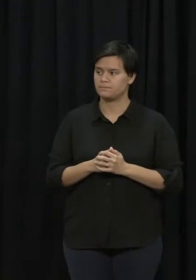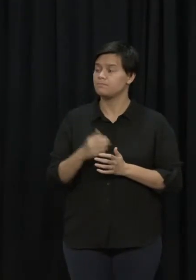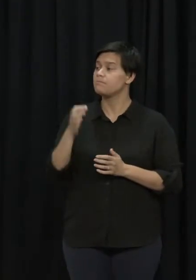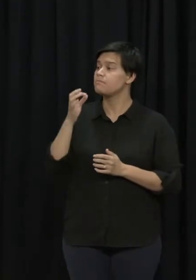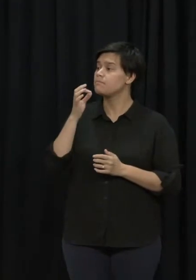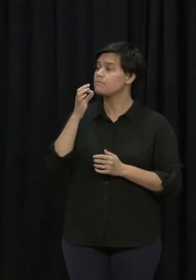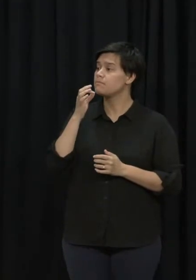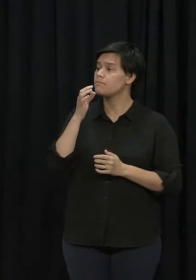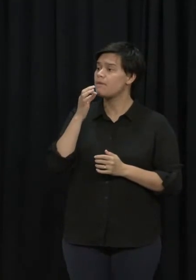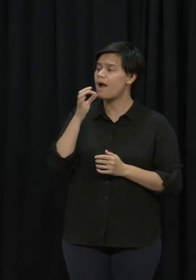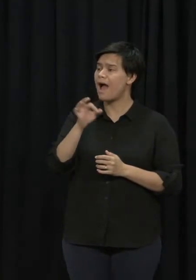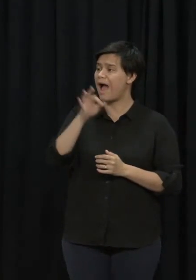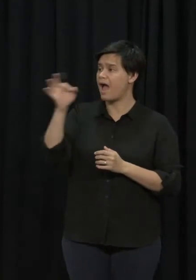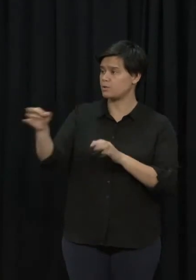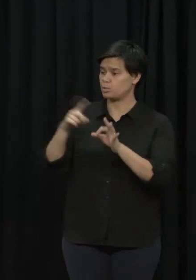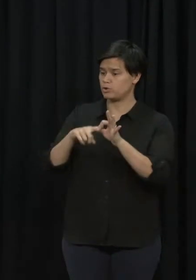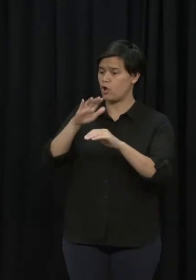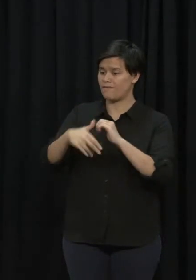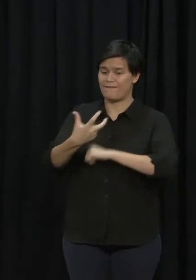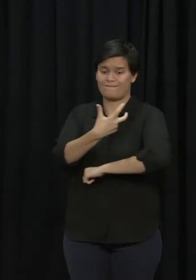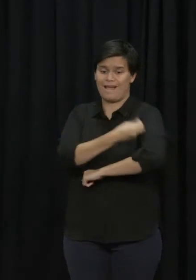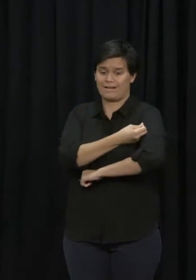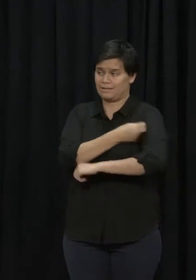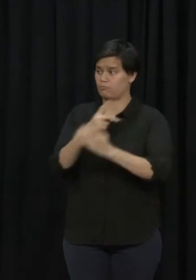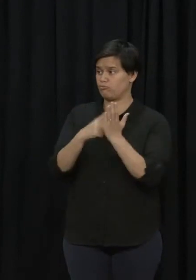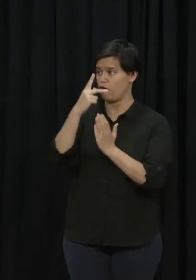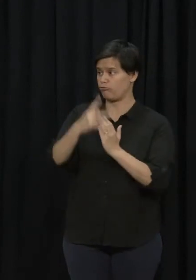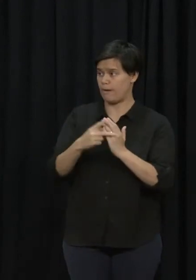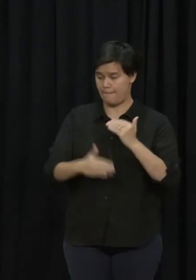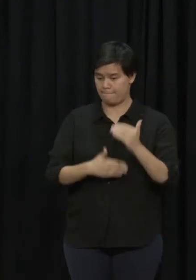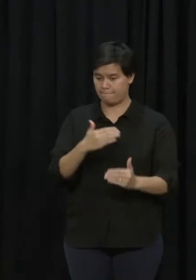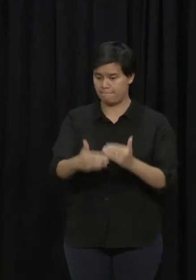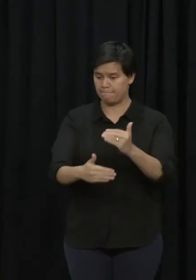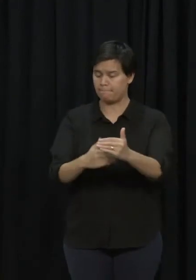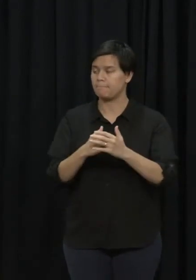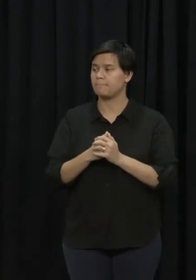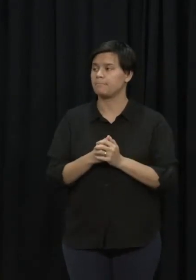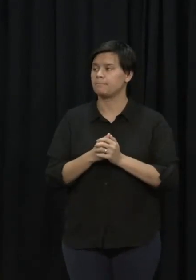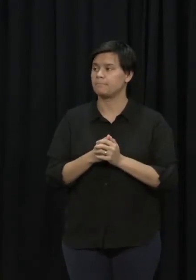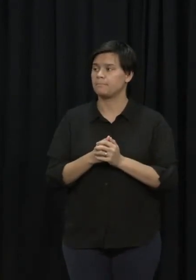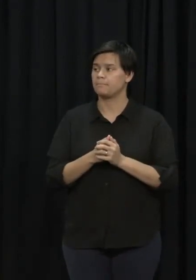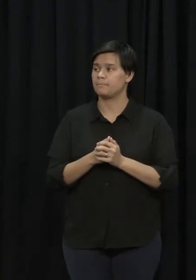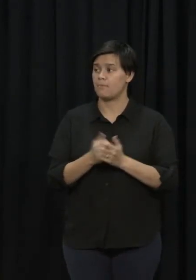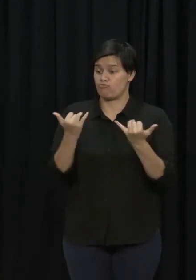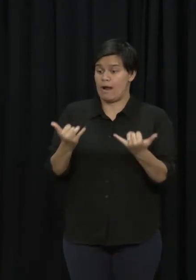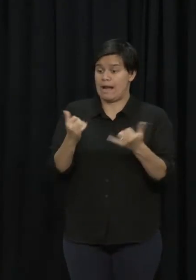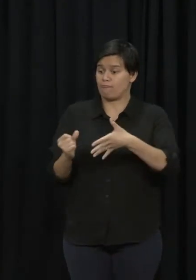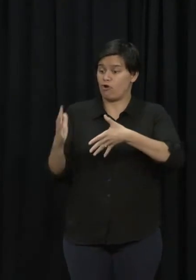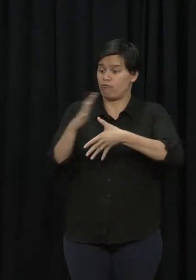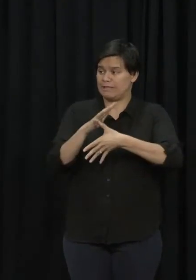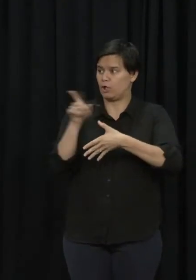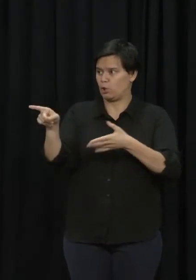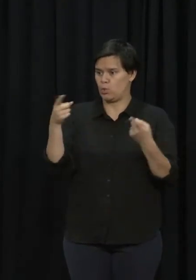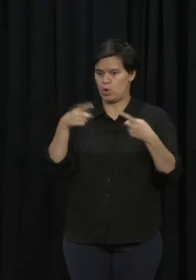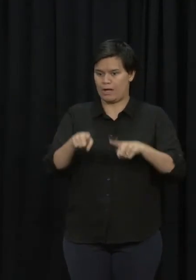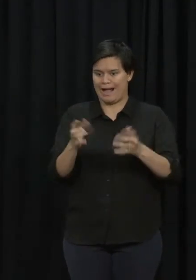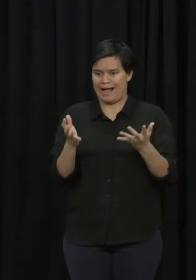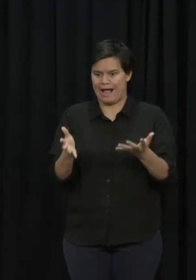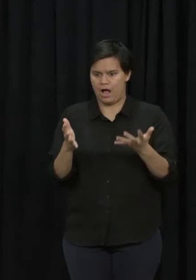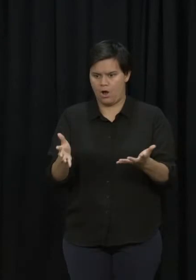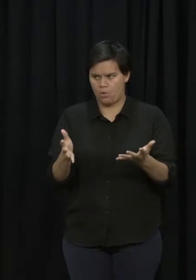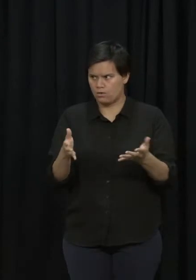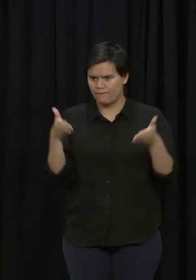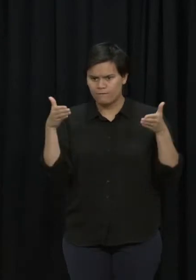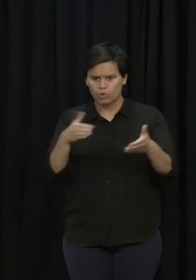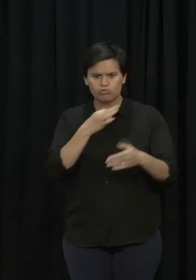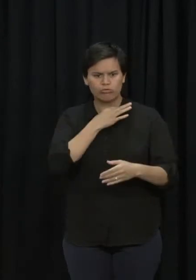rollout, with so little COVID in the community, you're still pursuing a risk-based distribution. Is there a fast way to do it? Do we